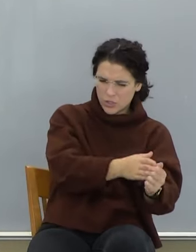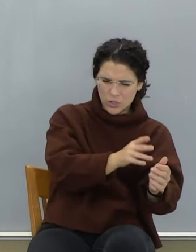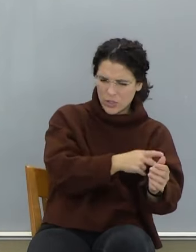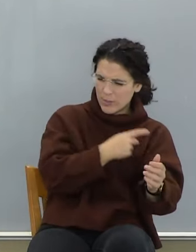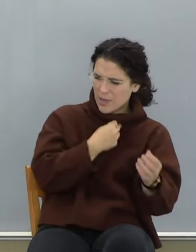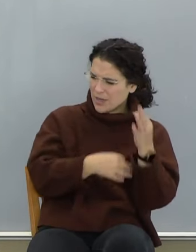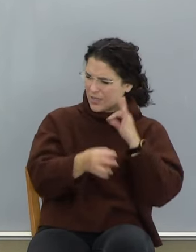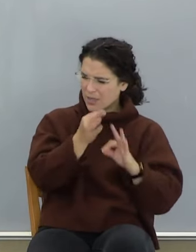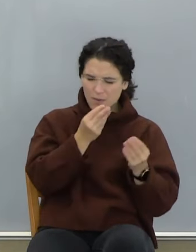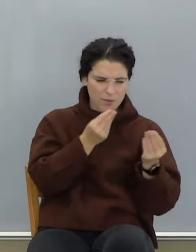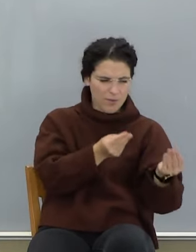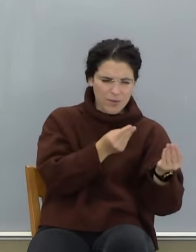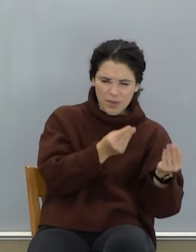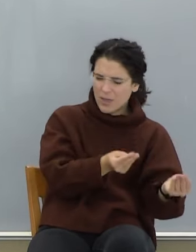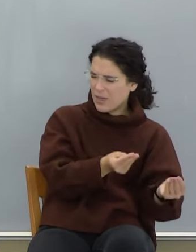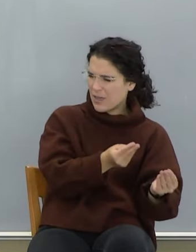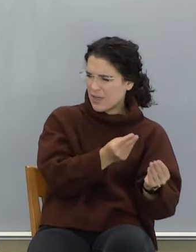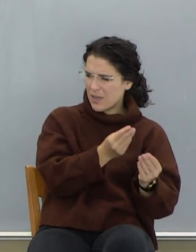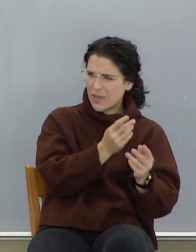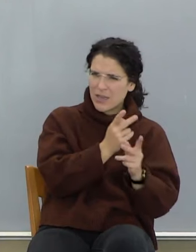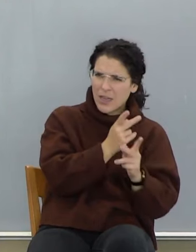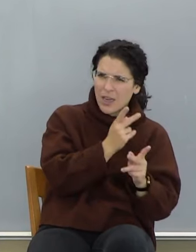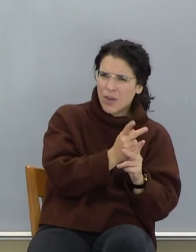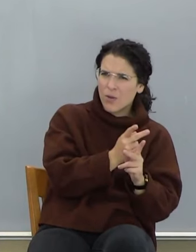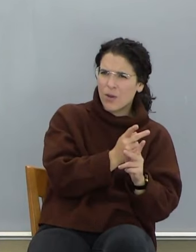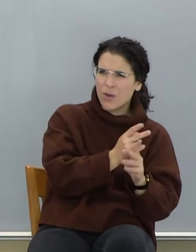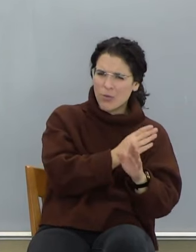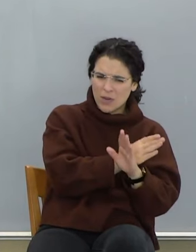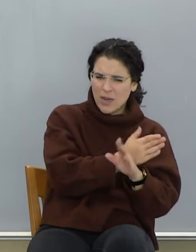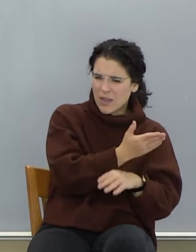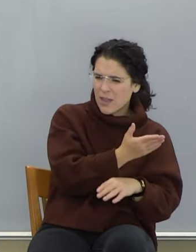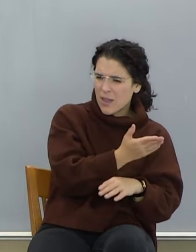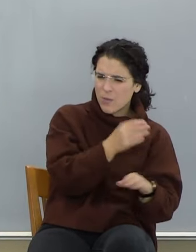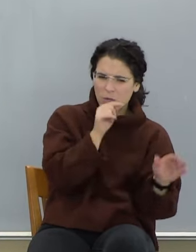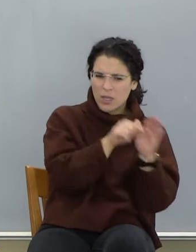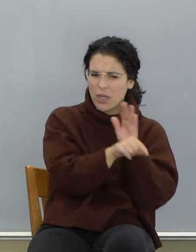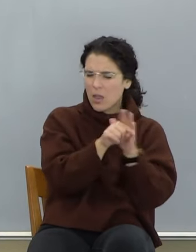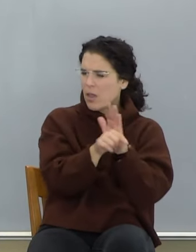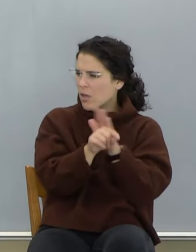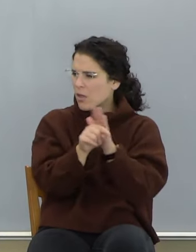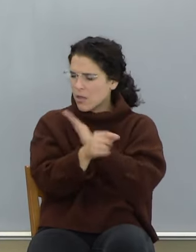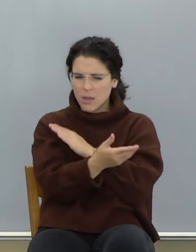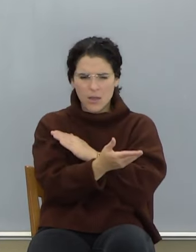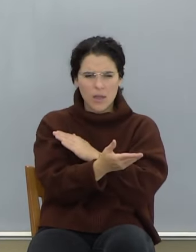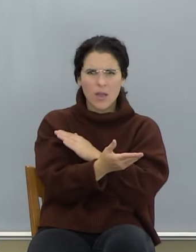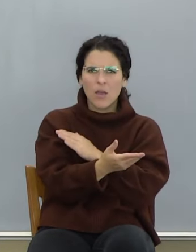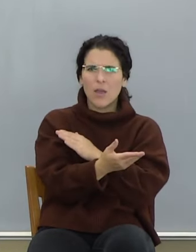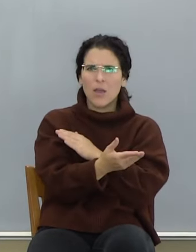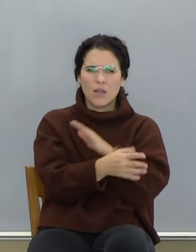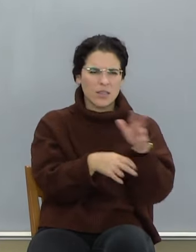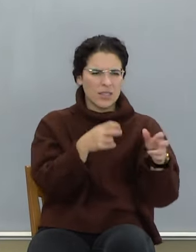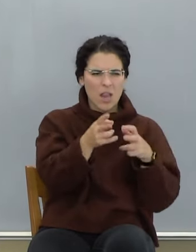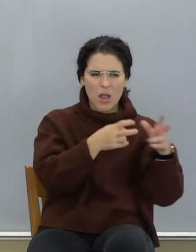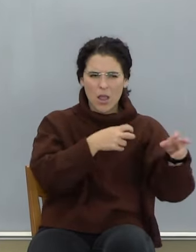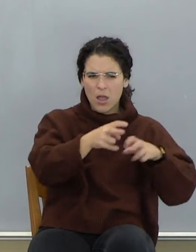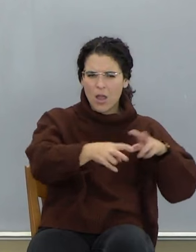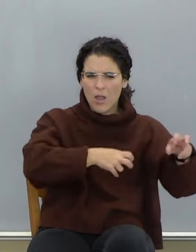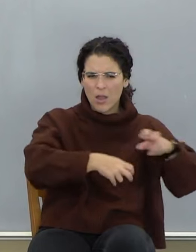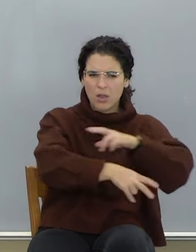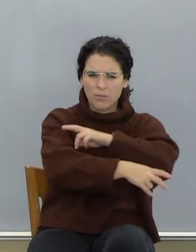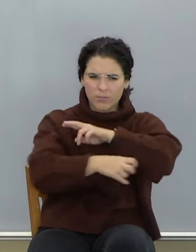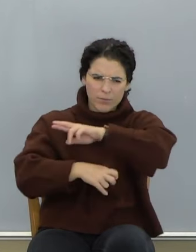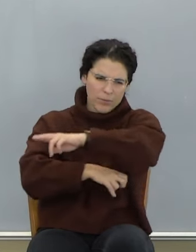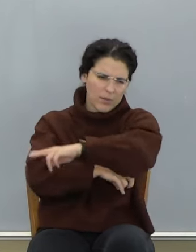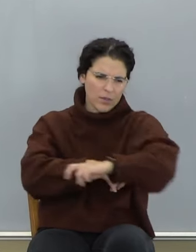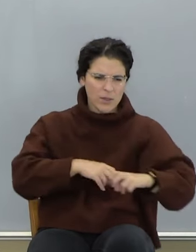of feeding them, instead of protecting them, you're slaughtering them, you're stealing, you're